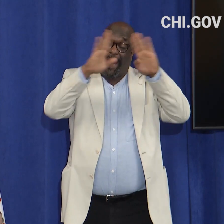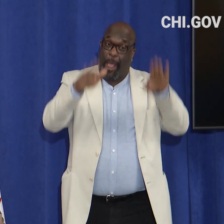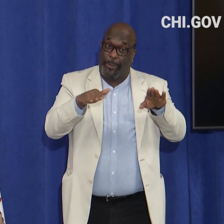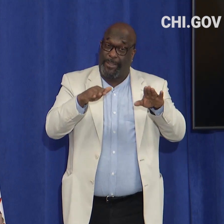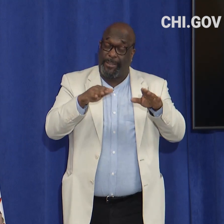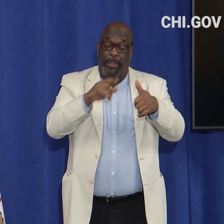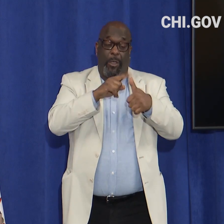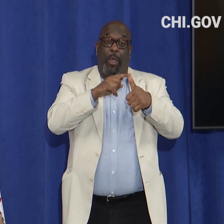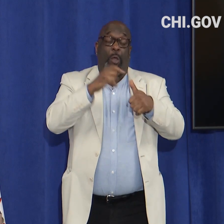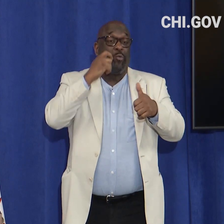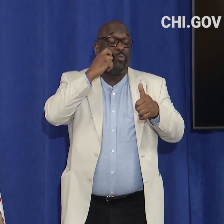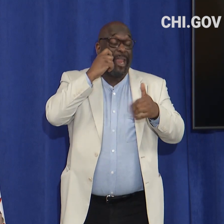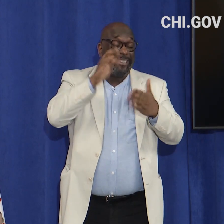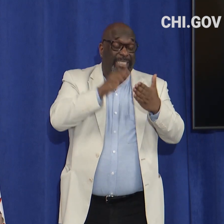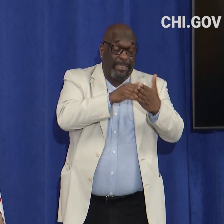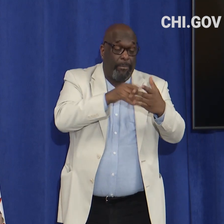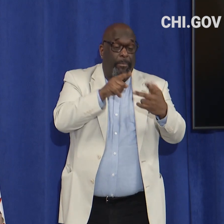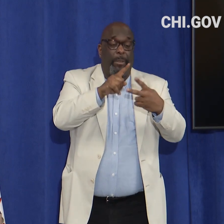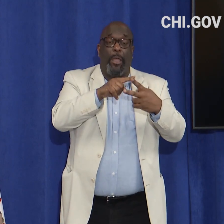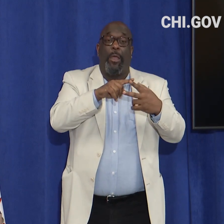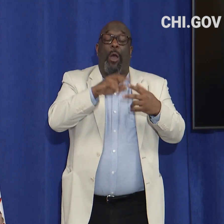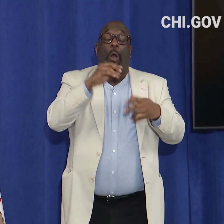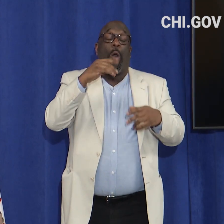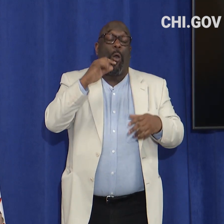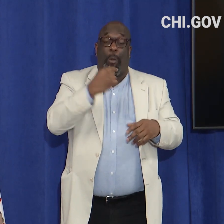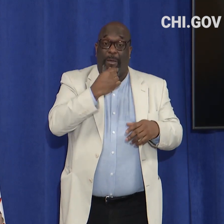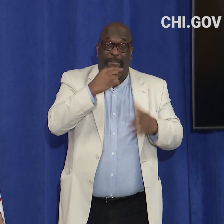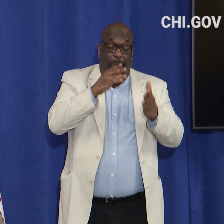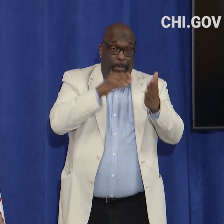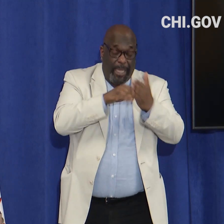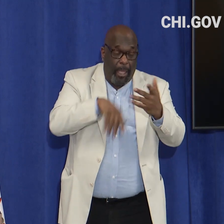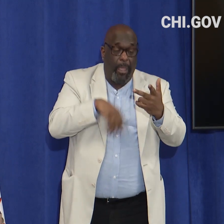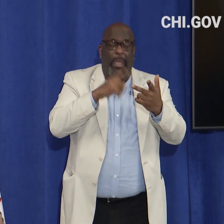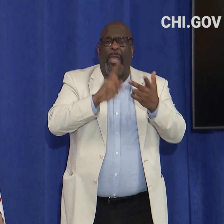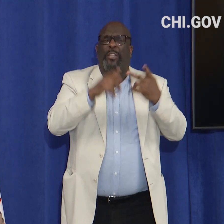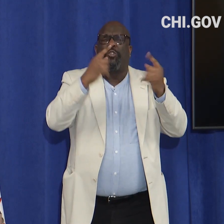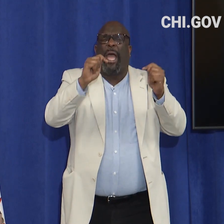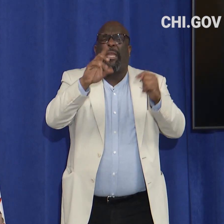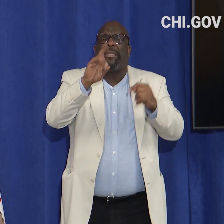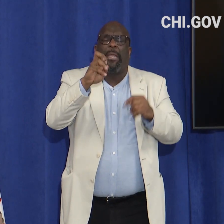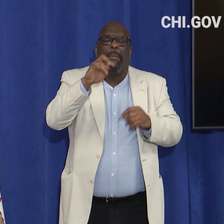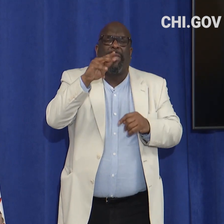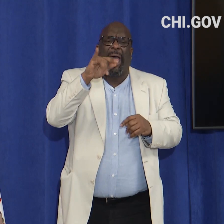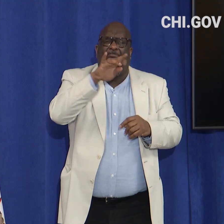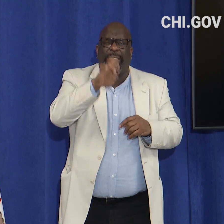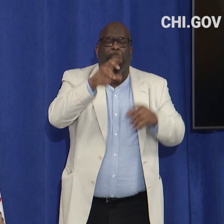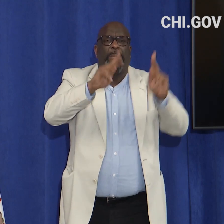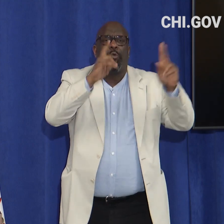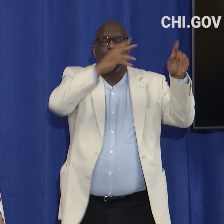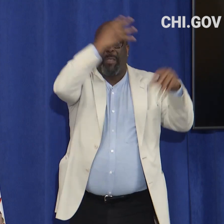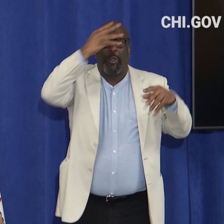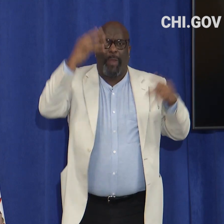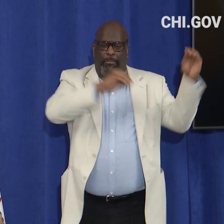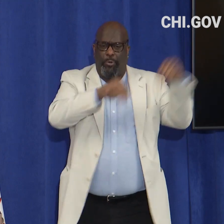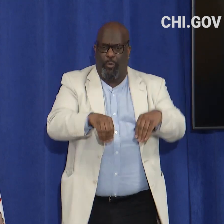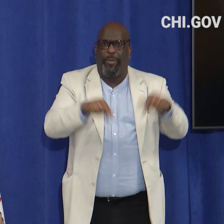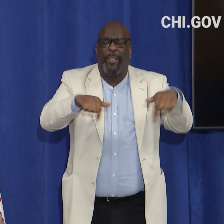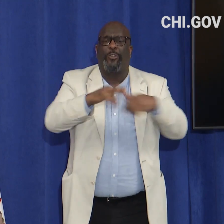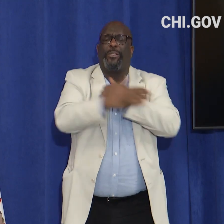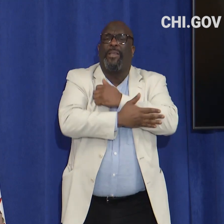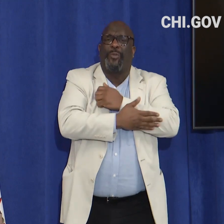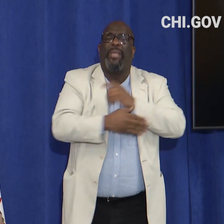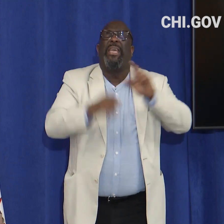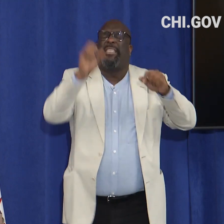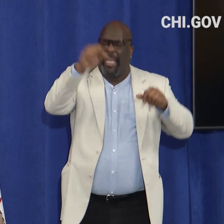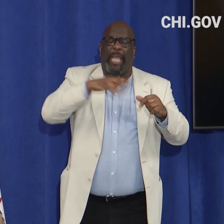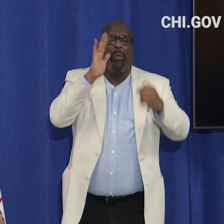racism, homophobia, xenophobia, trying to demonize our immigrants and refugees. Yes, ma'am, I am going to